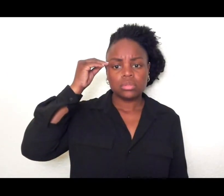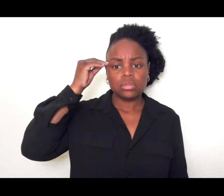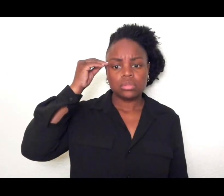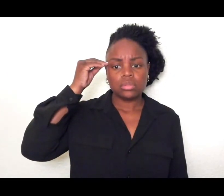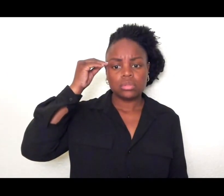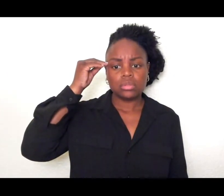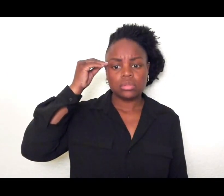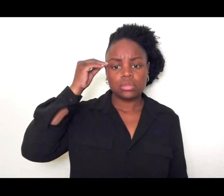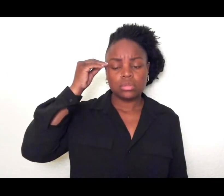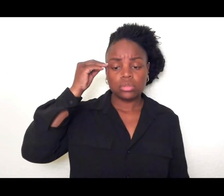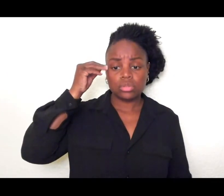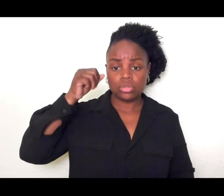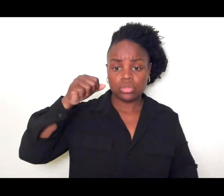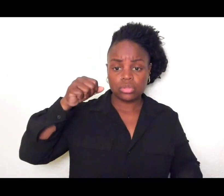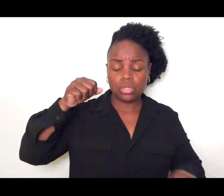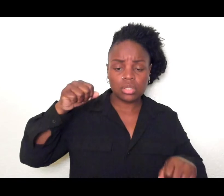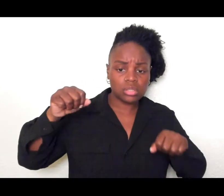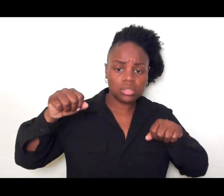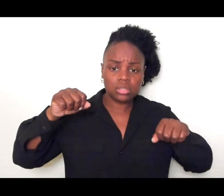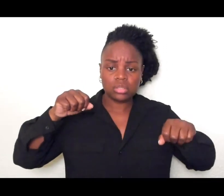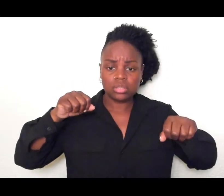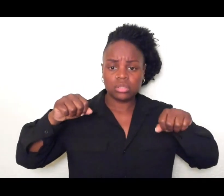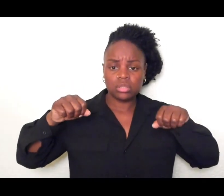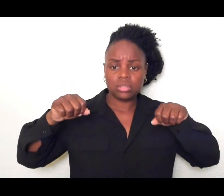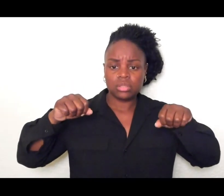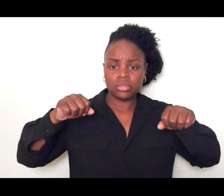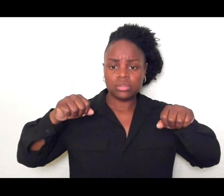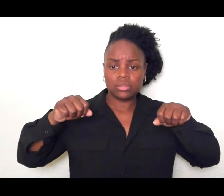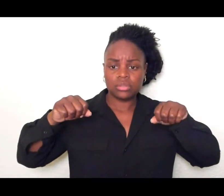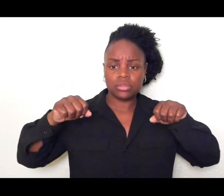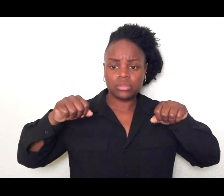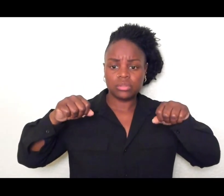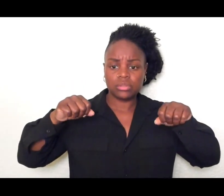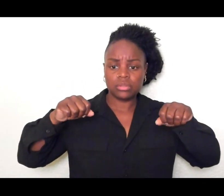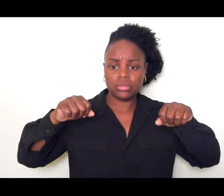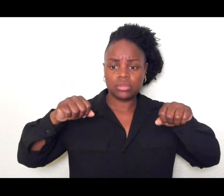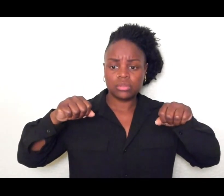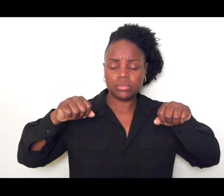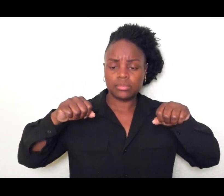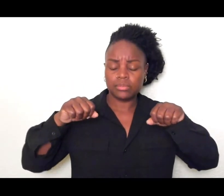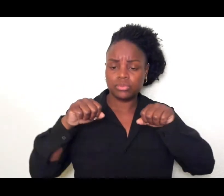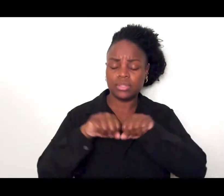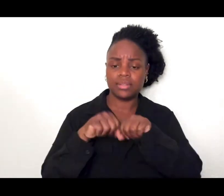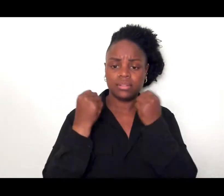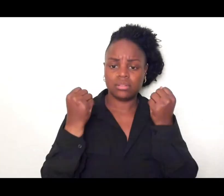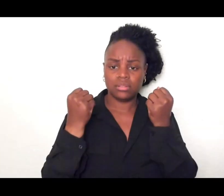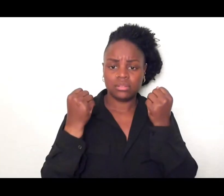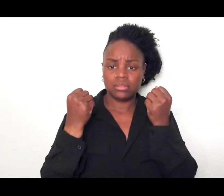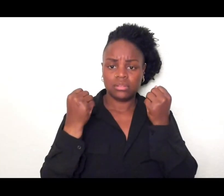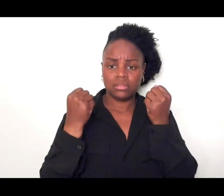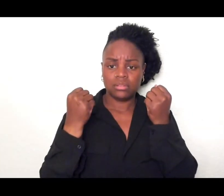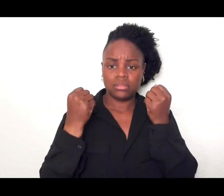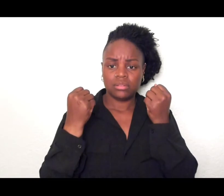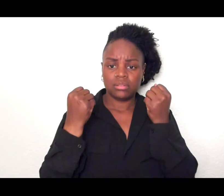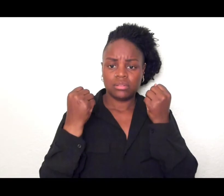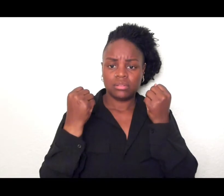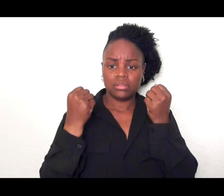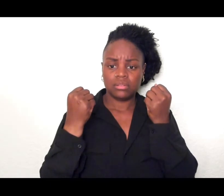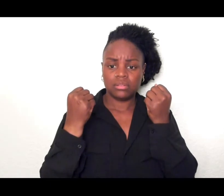Will the firefighters listen to me that I need my AAC device